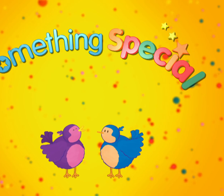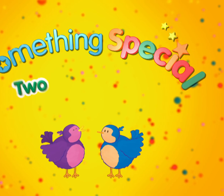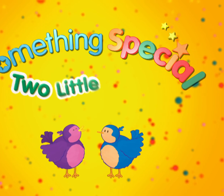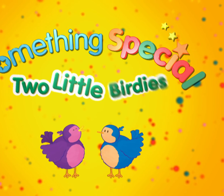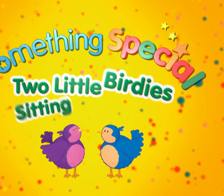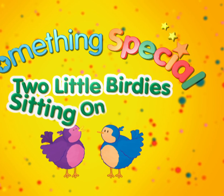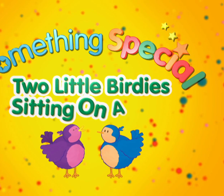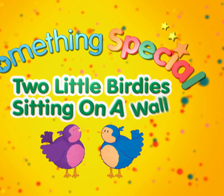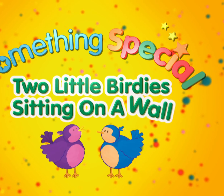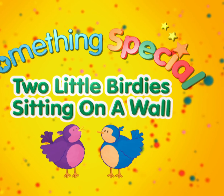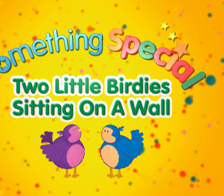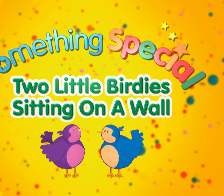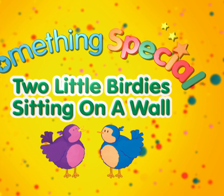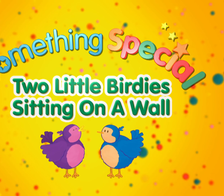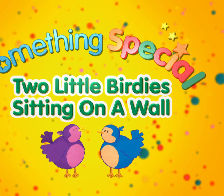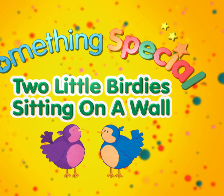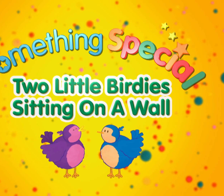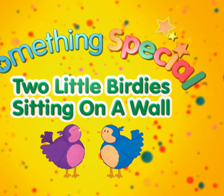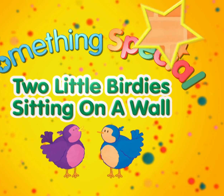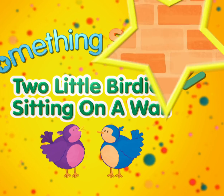Two little birdies sitting on a wall.